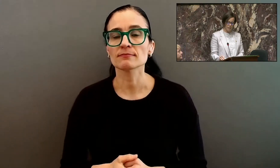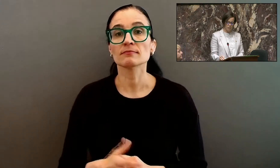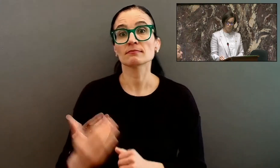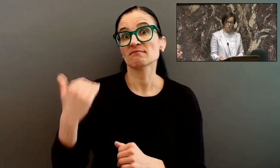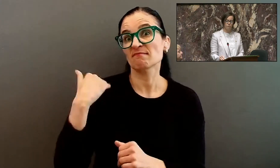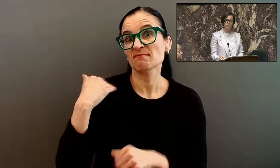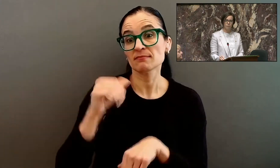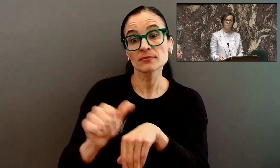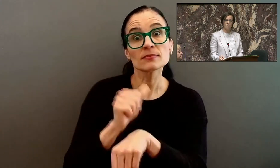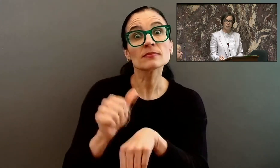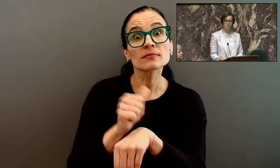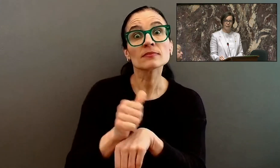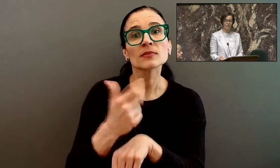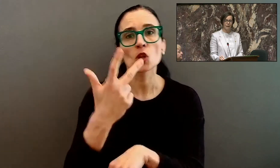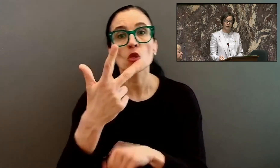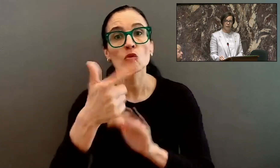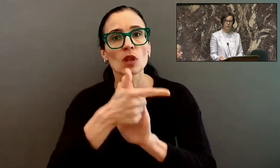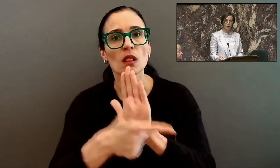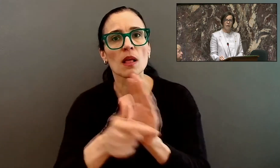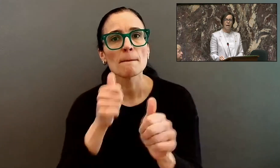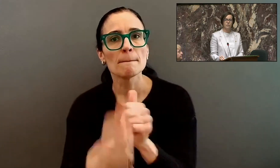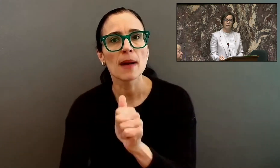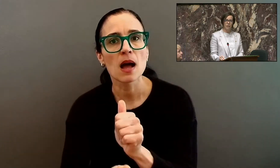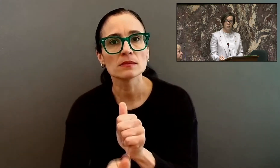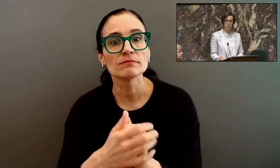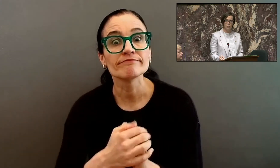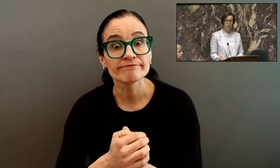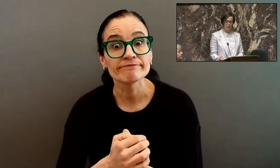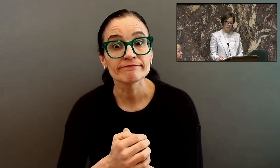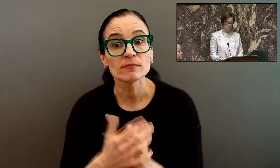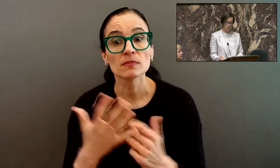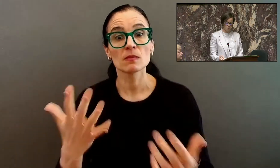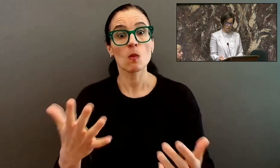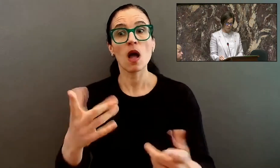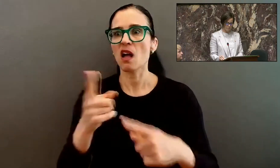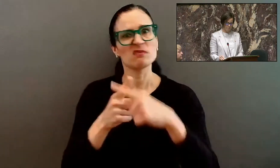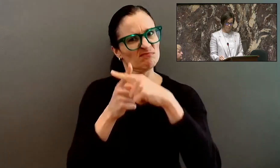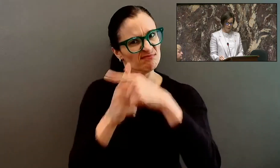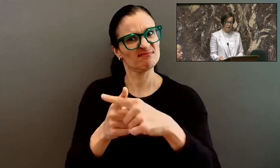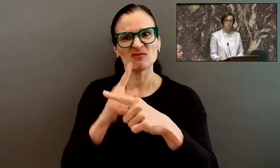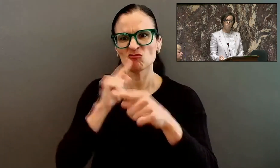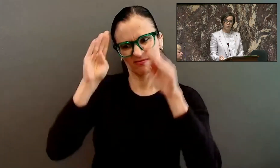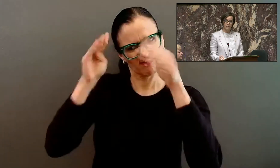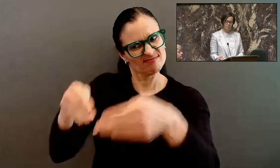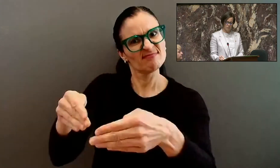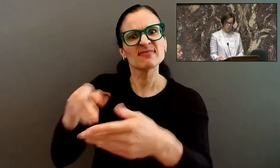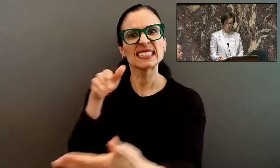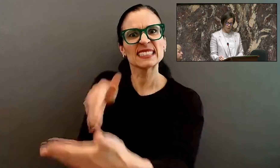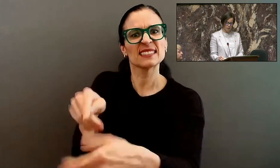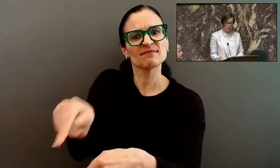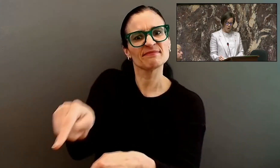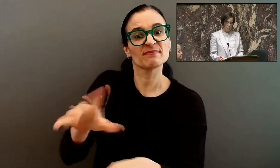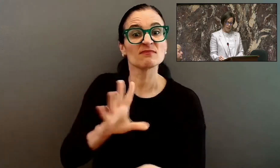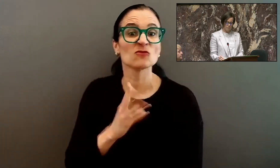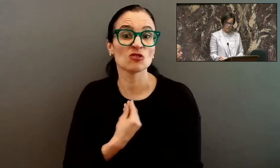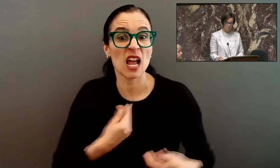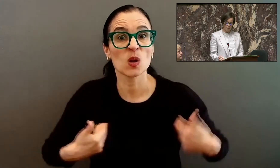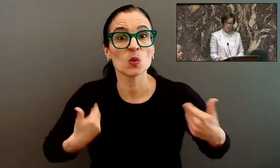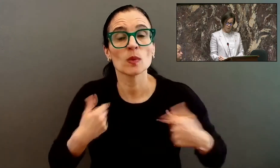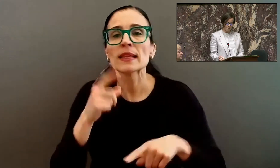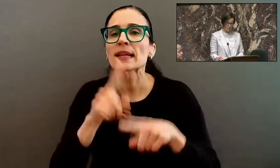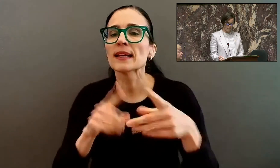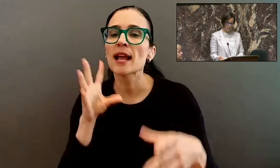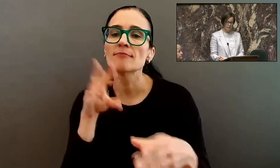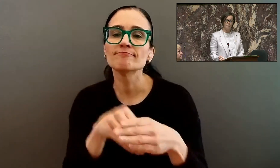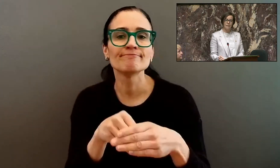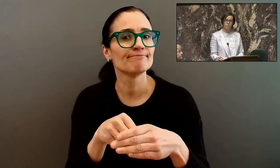of trans youth to fully participate in healthcare, education, and youth sports. Unfortunately, Mr. Speaker, in recent months,